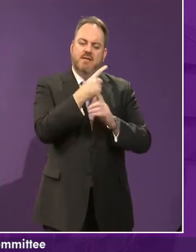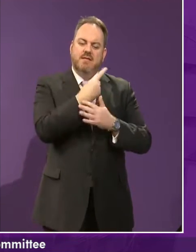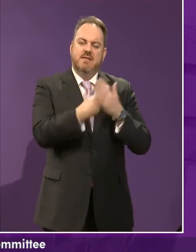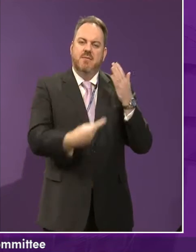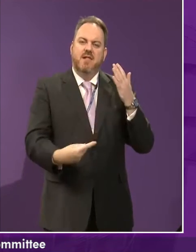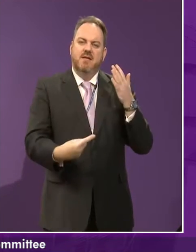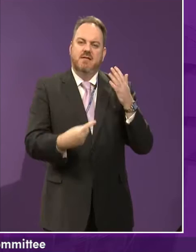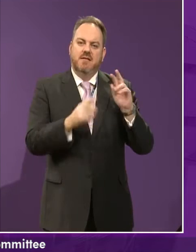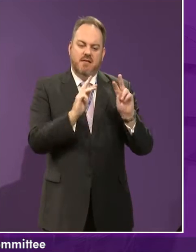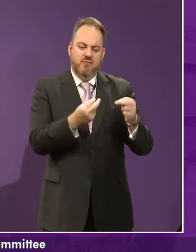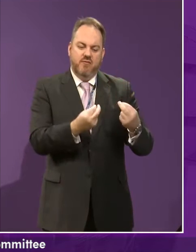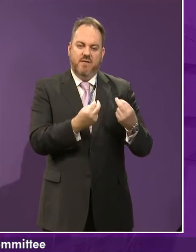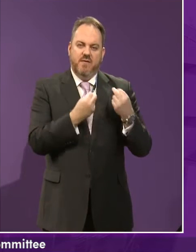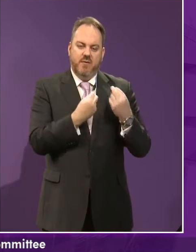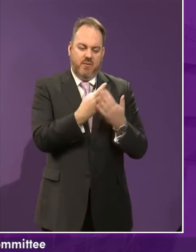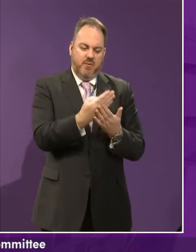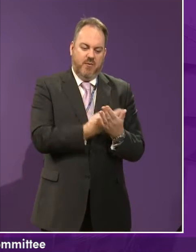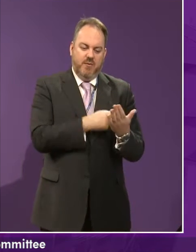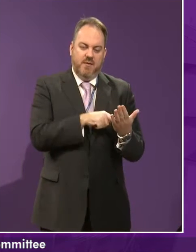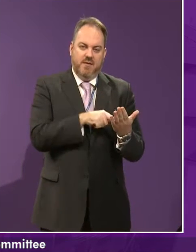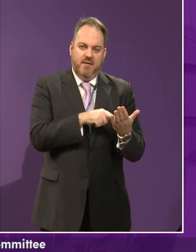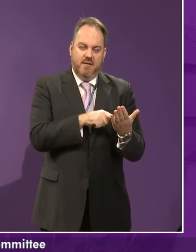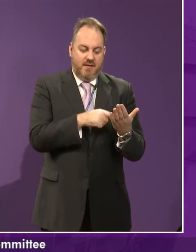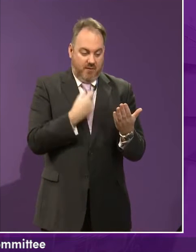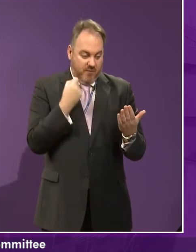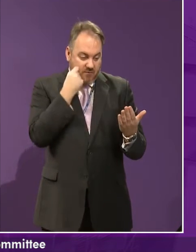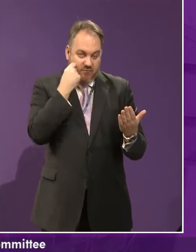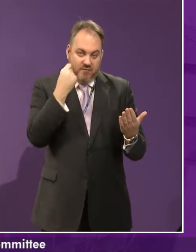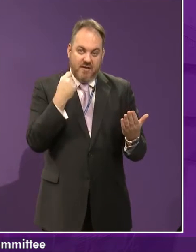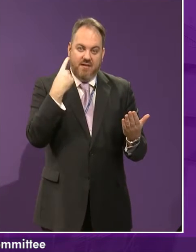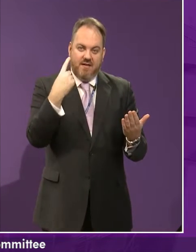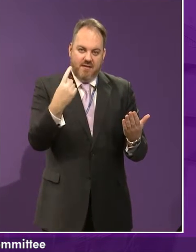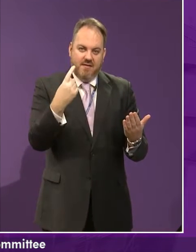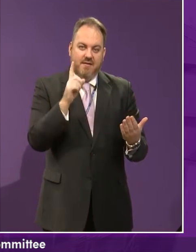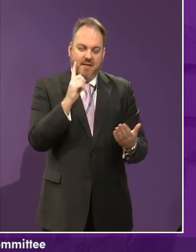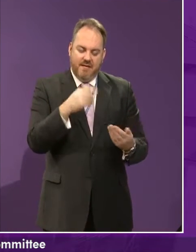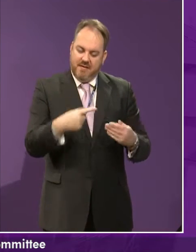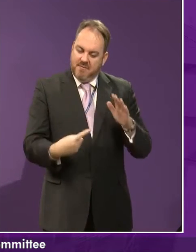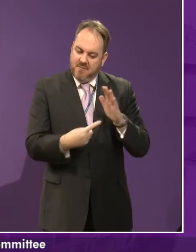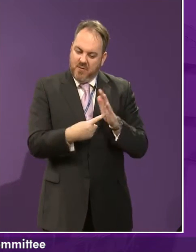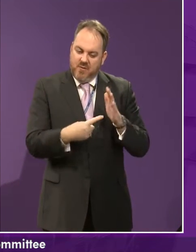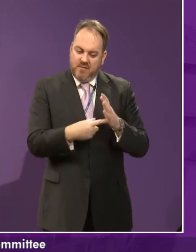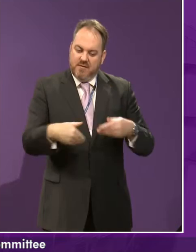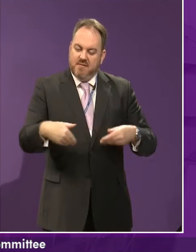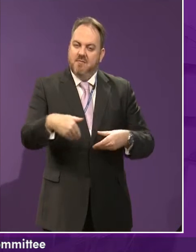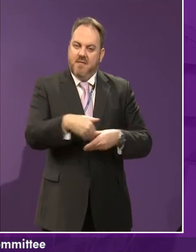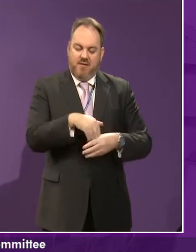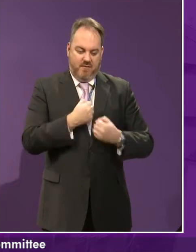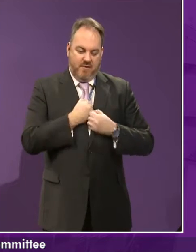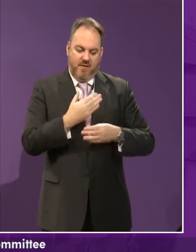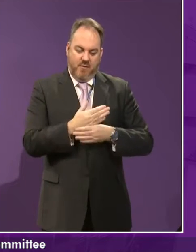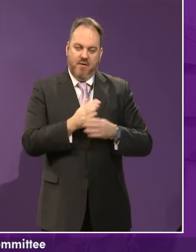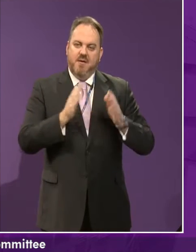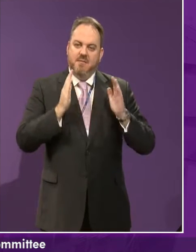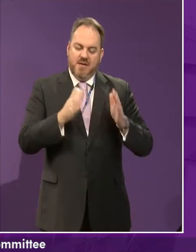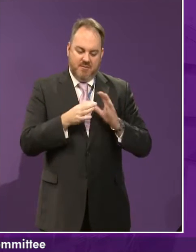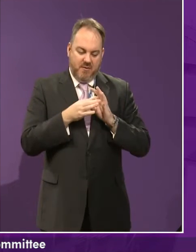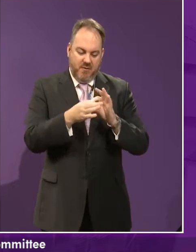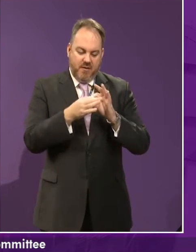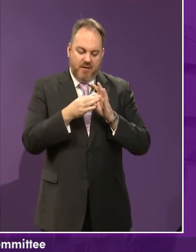that very issue, and I think we recognise that key to the process is further engagement between the Student